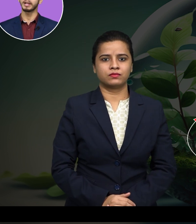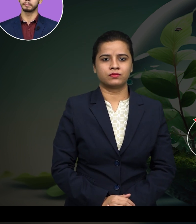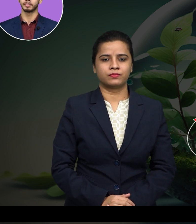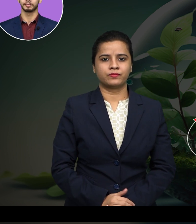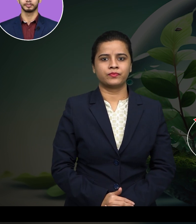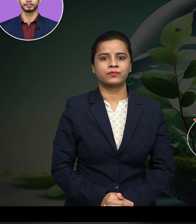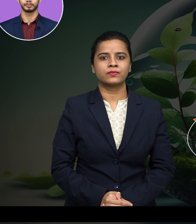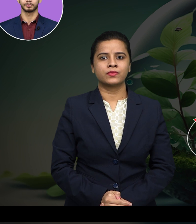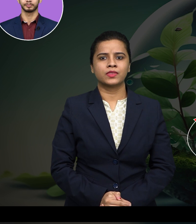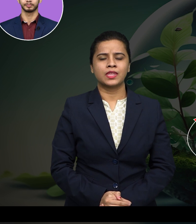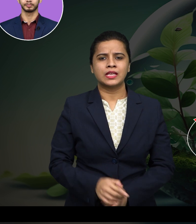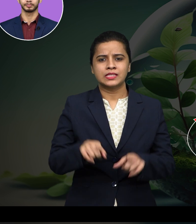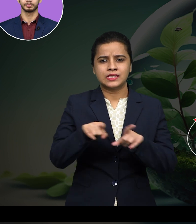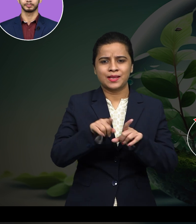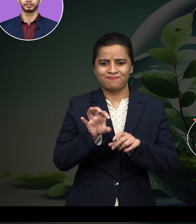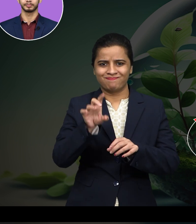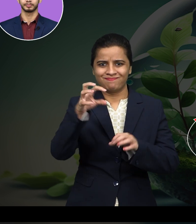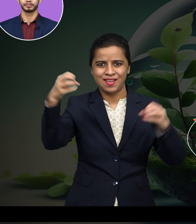food web,